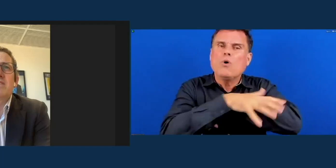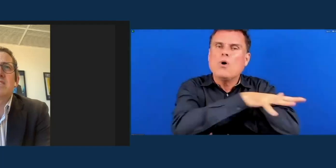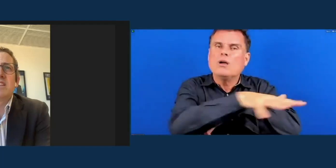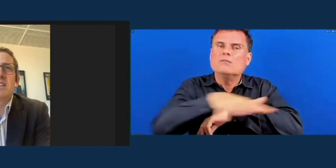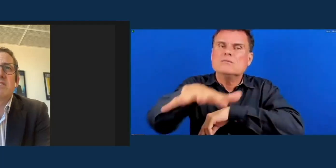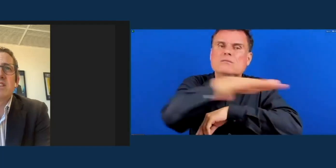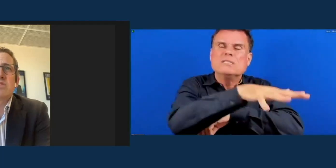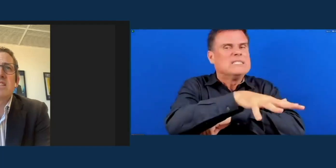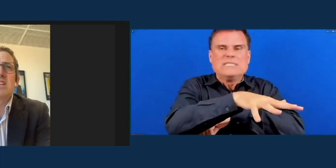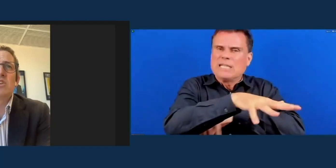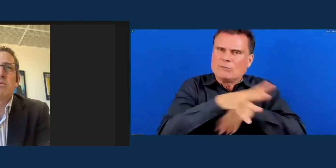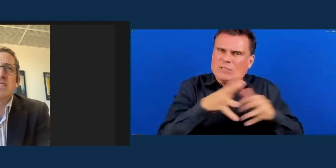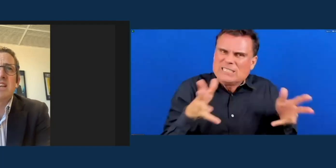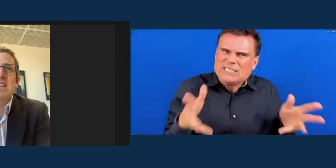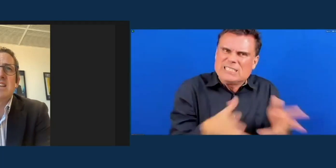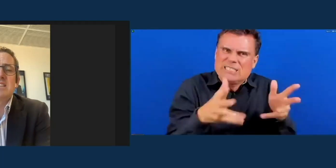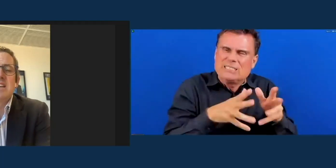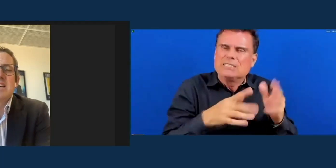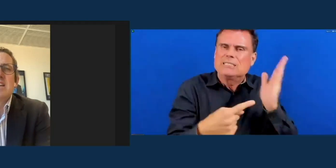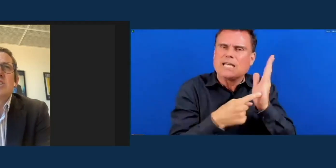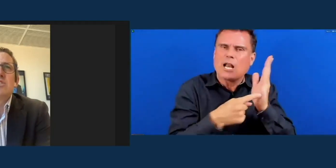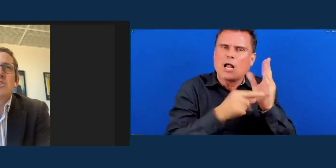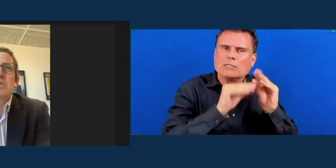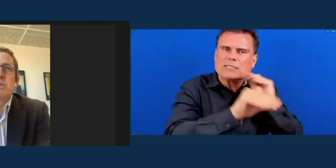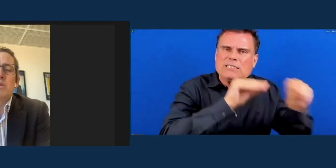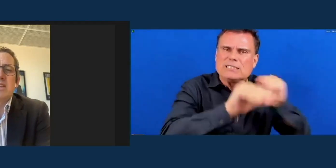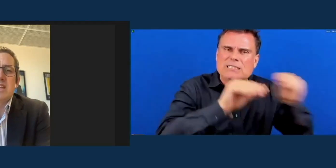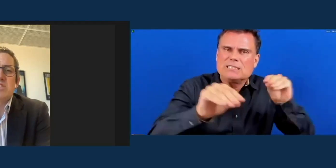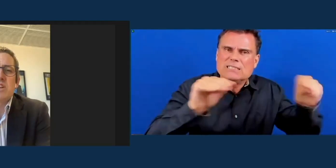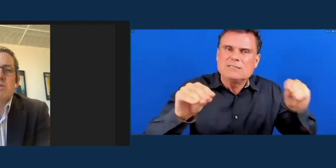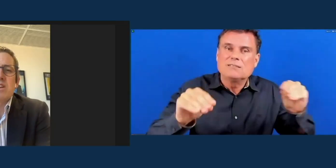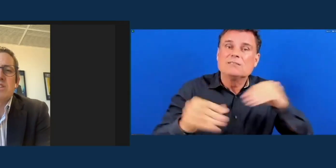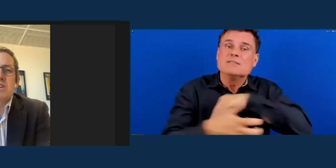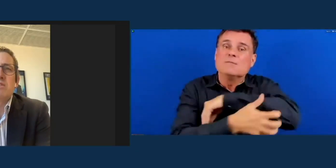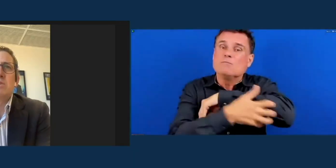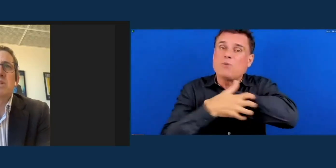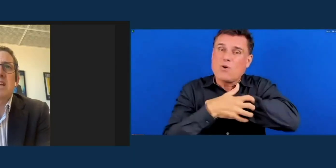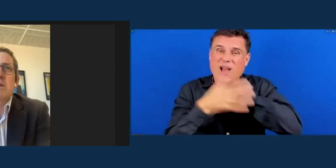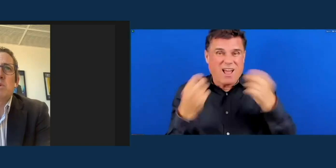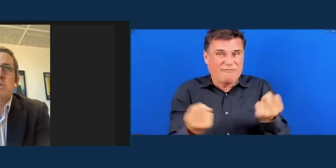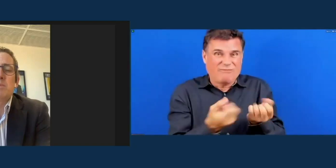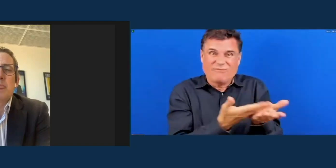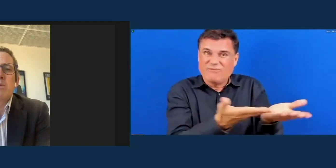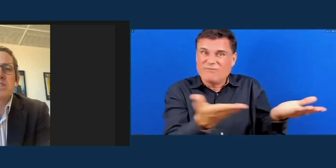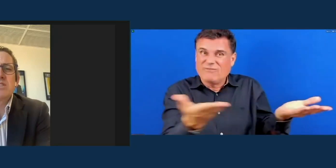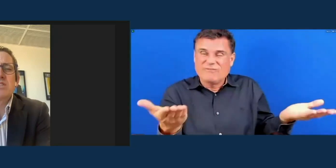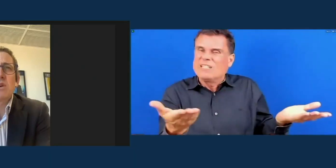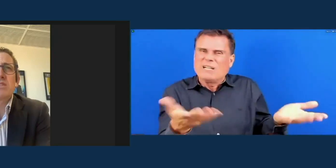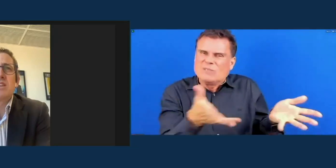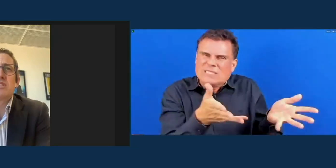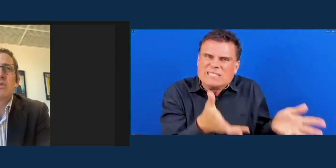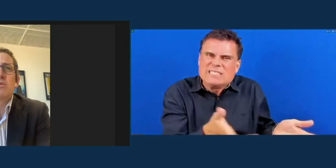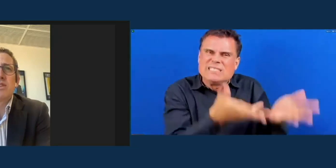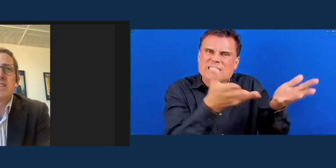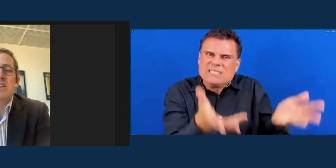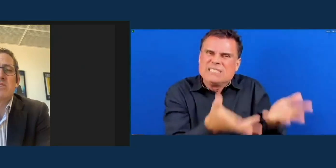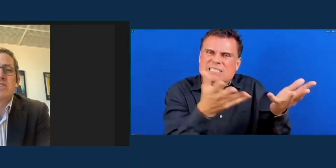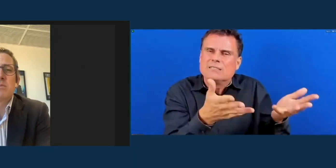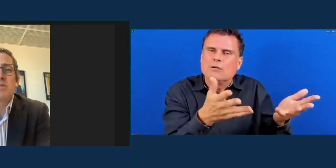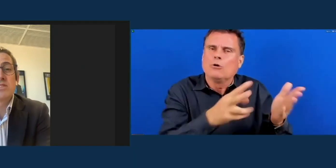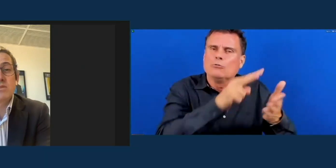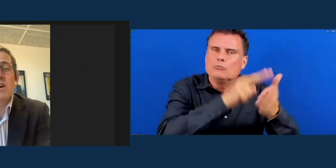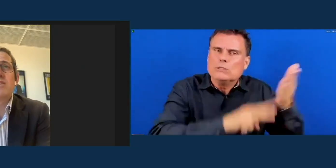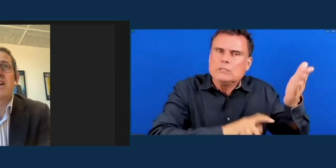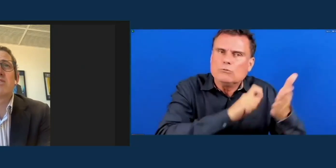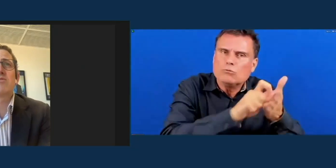foundational efforts to lift literacy and numeracy are needed to build the next generation of human capital, which is so essential for these countries